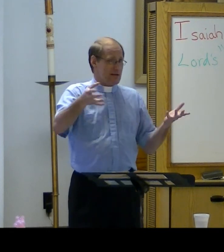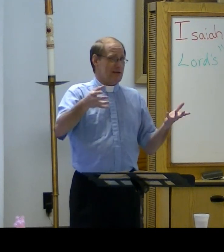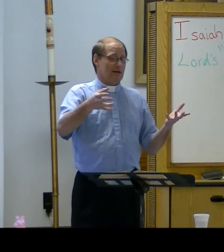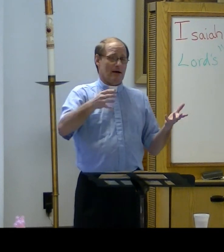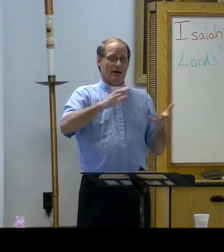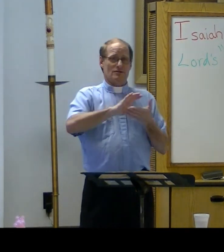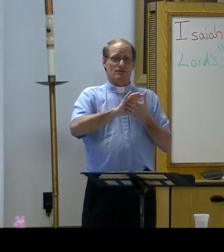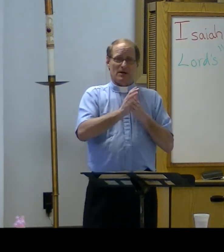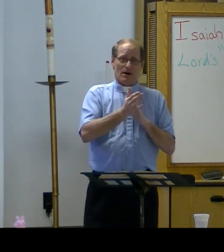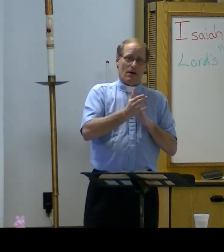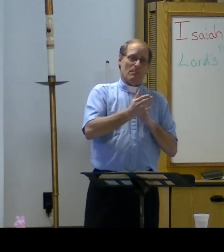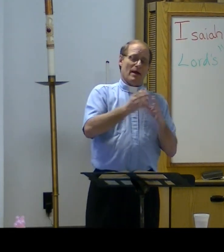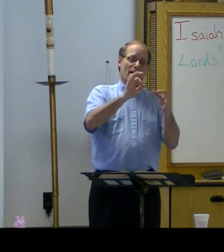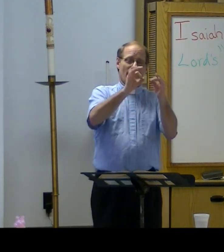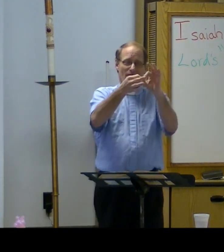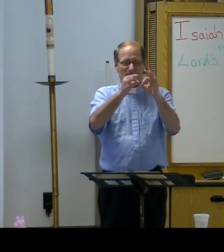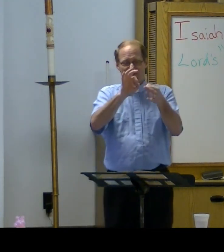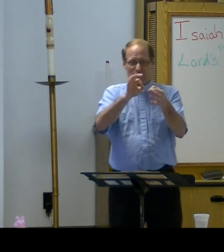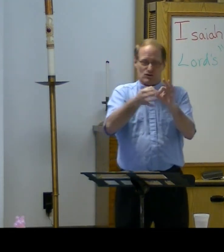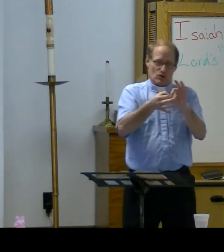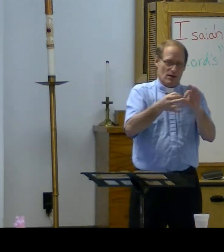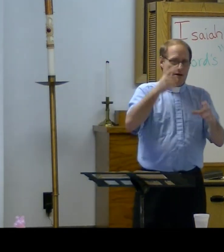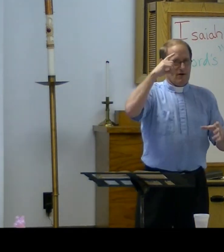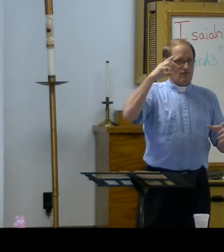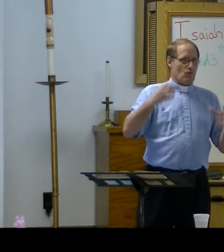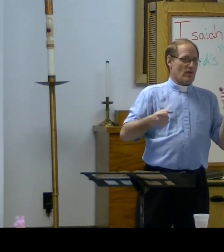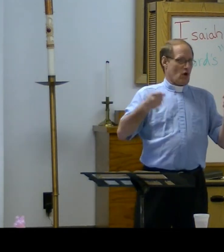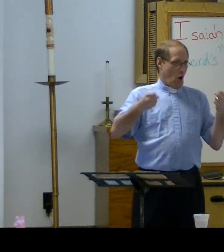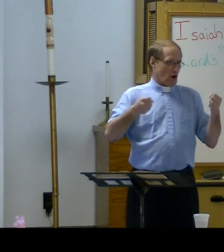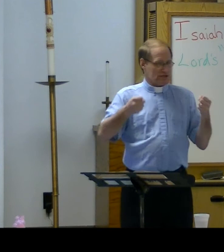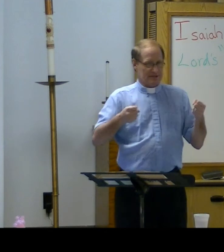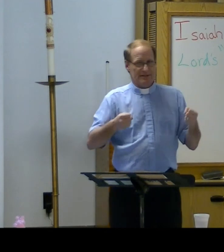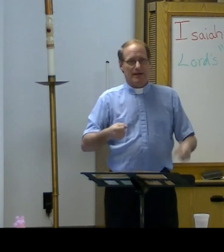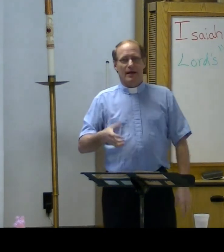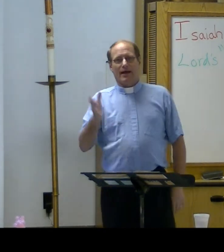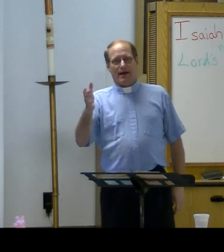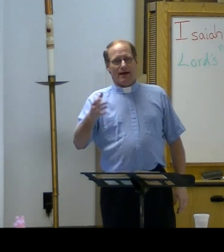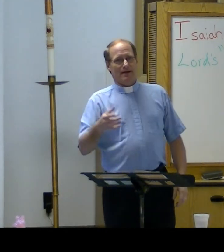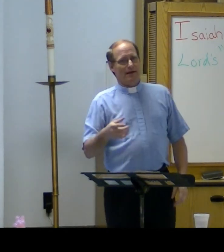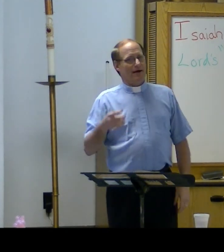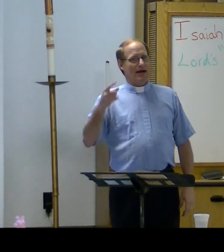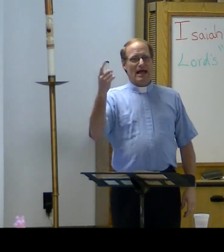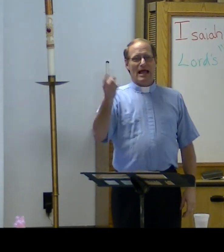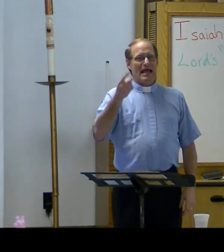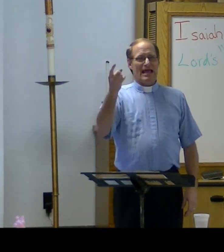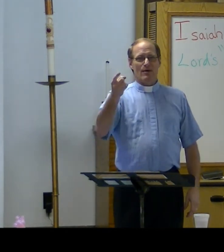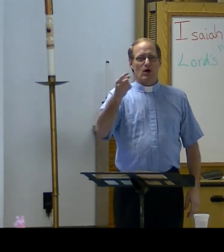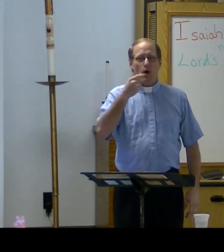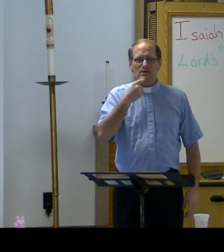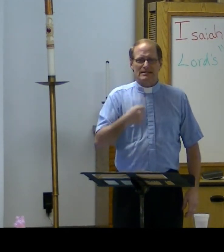and to become a fixer for the cars. And he would always